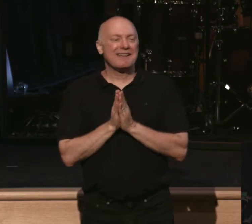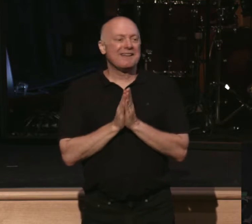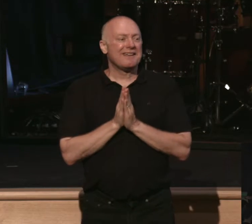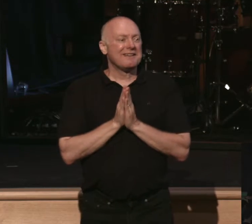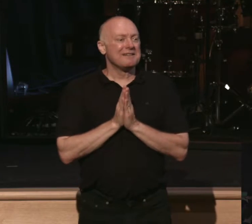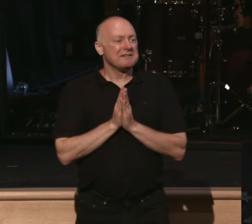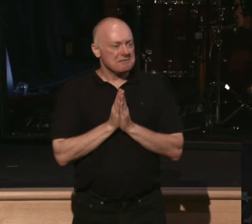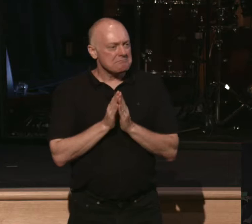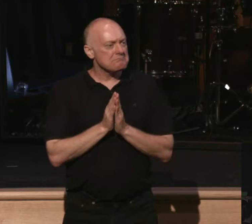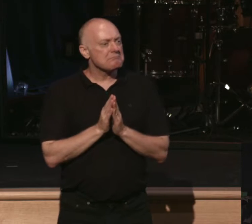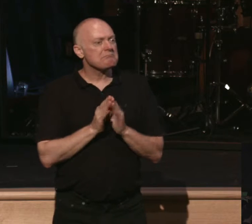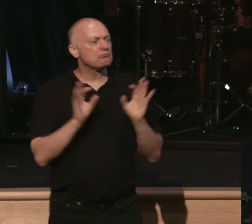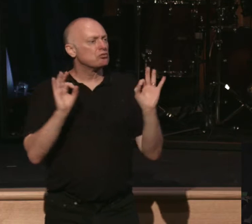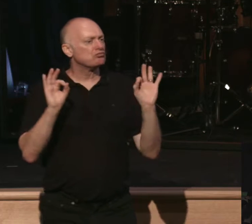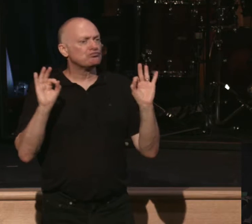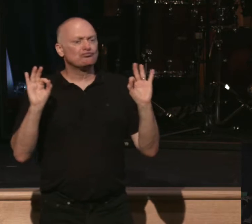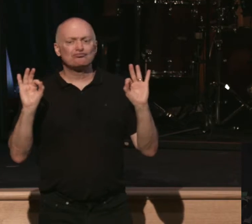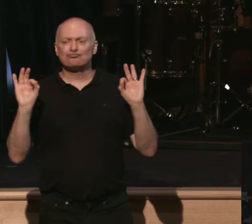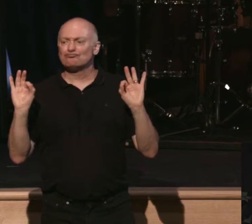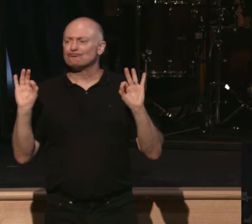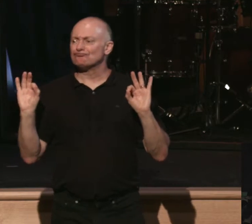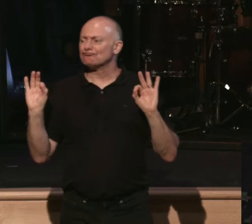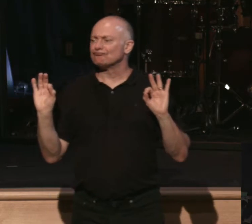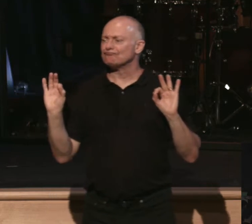Okay, great.